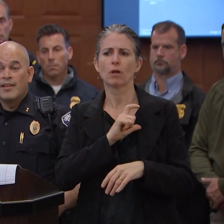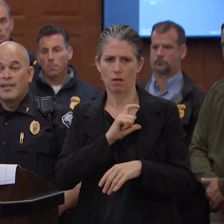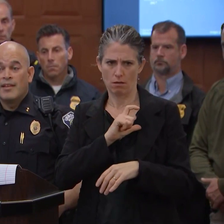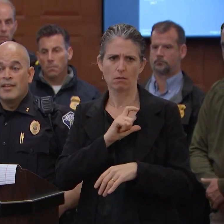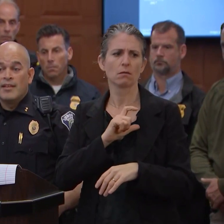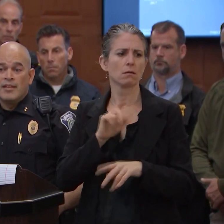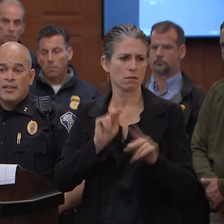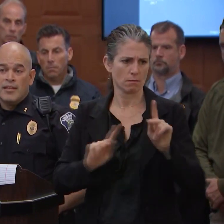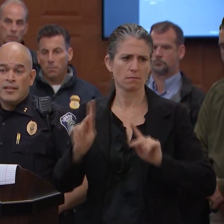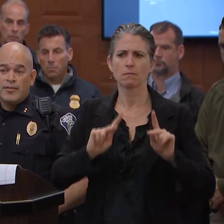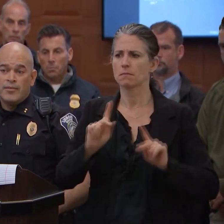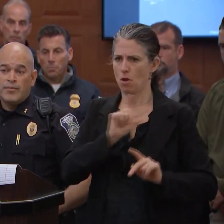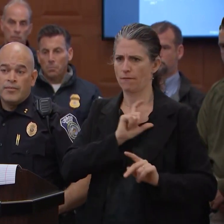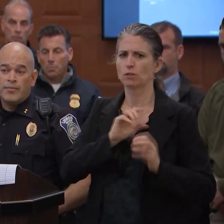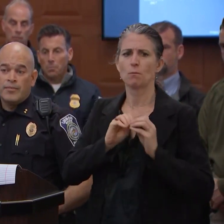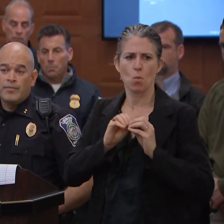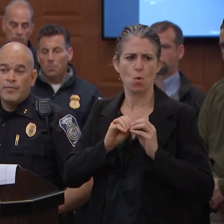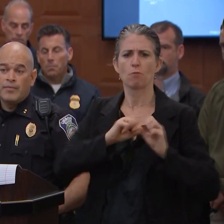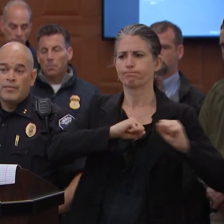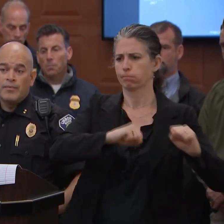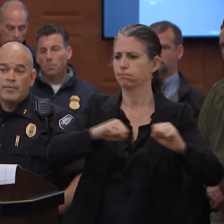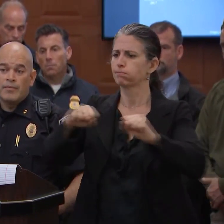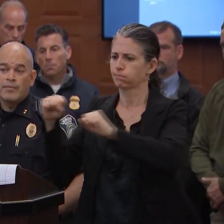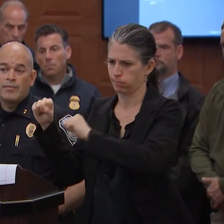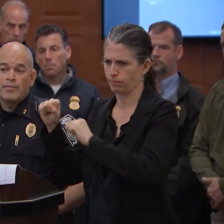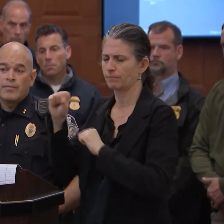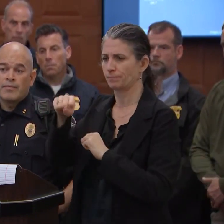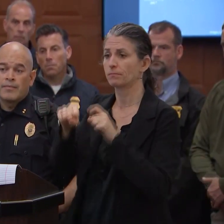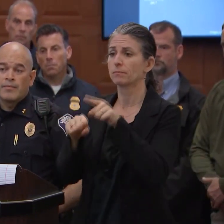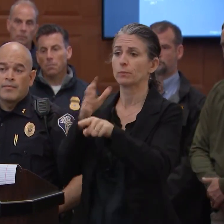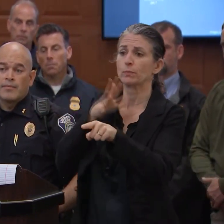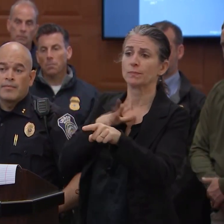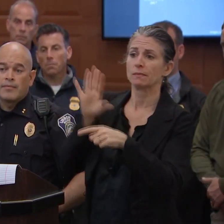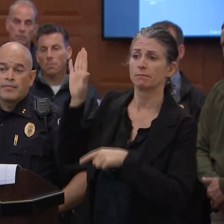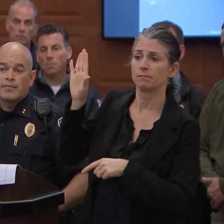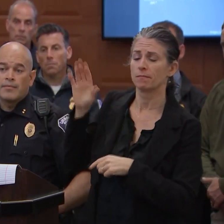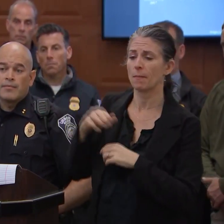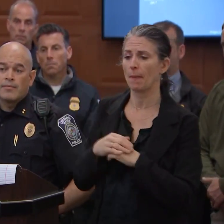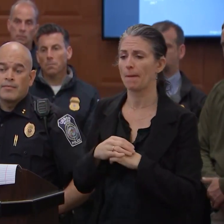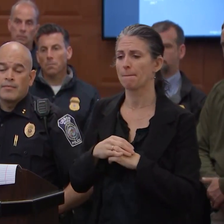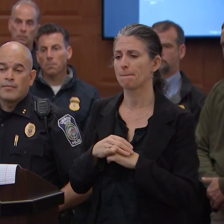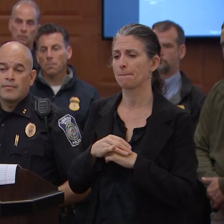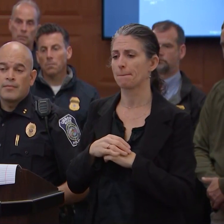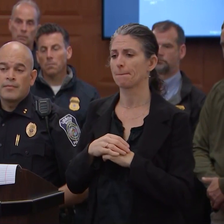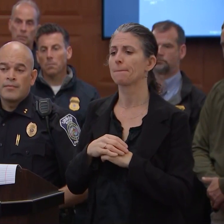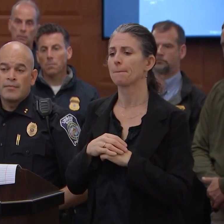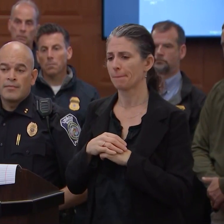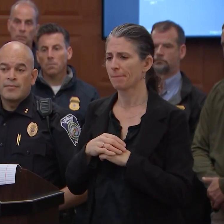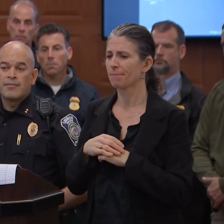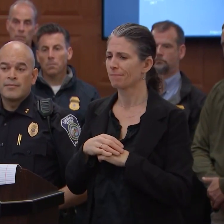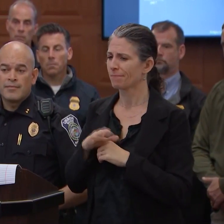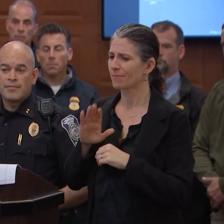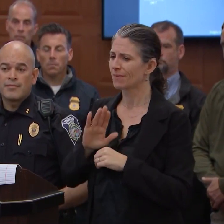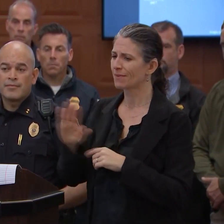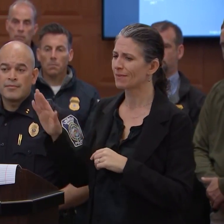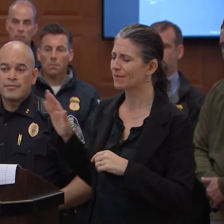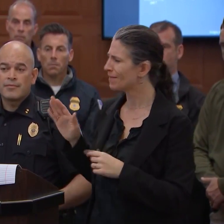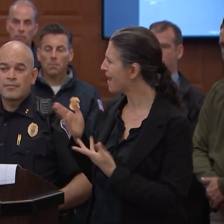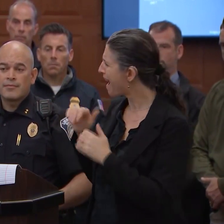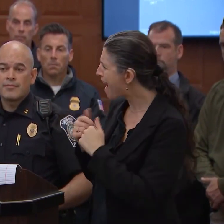Your department, well, all of you all's department, you guys put in a lot of work. How are you all doing?